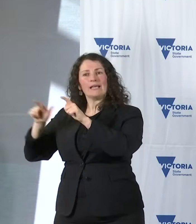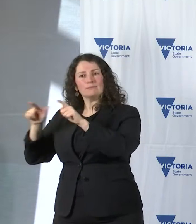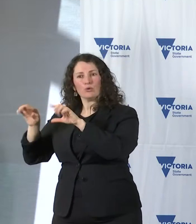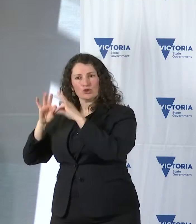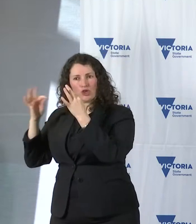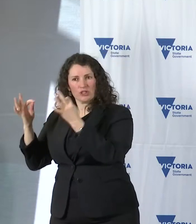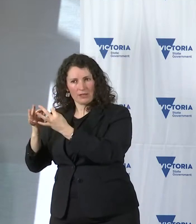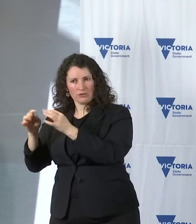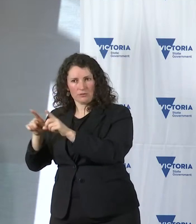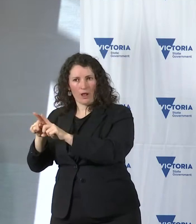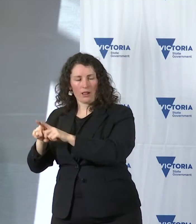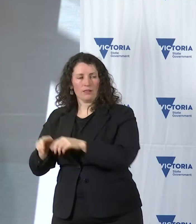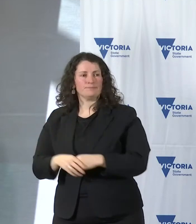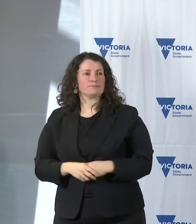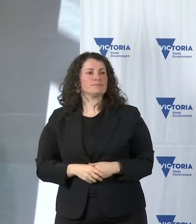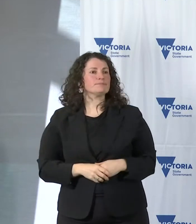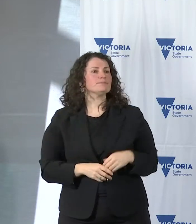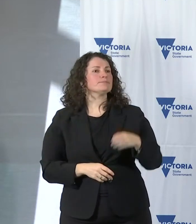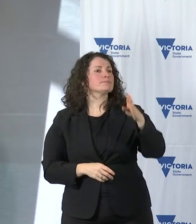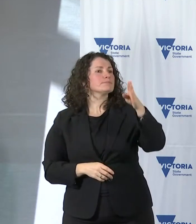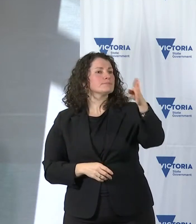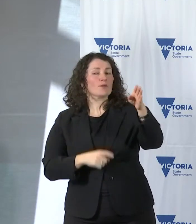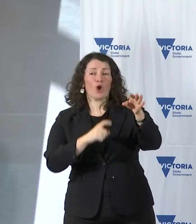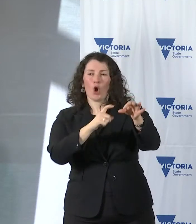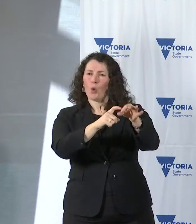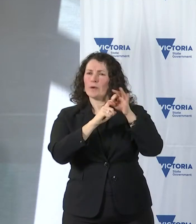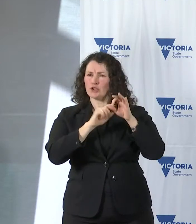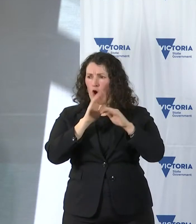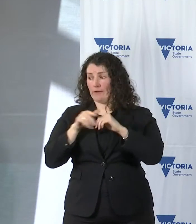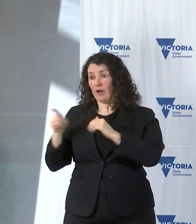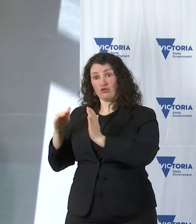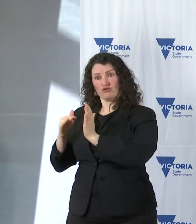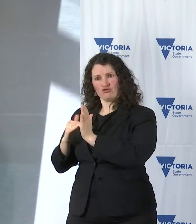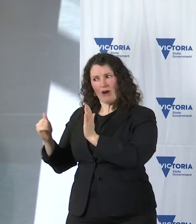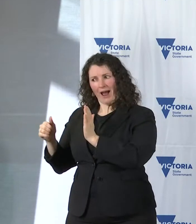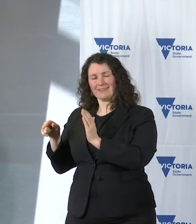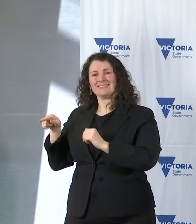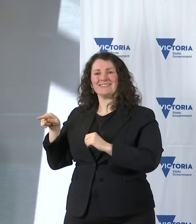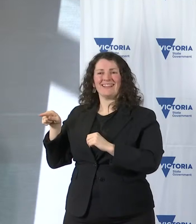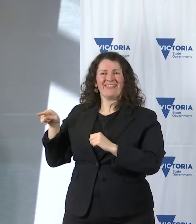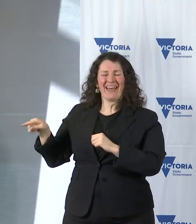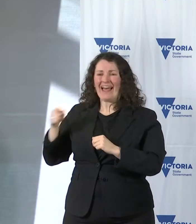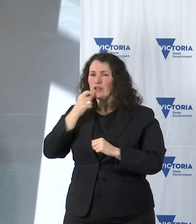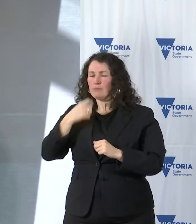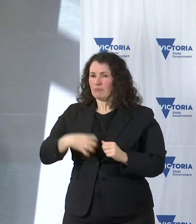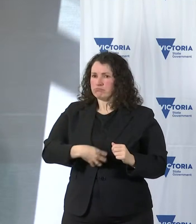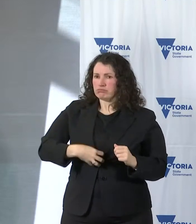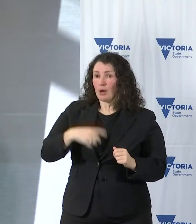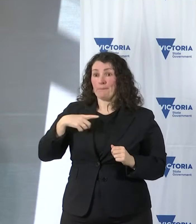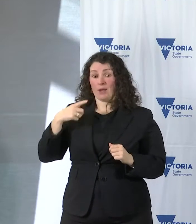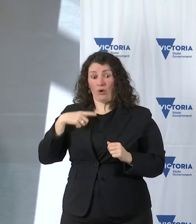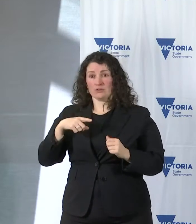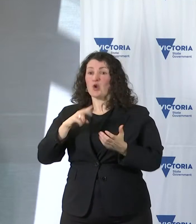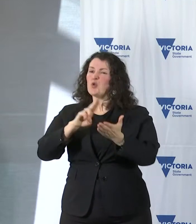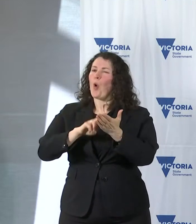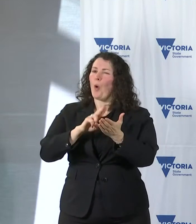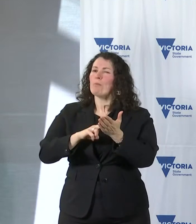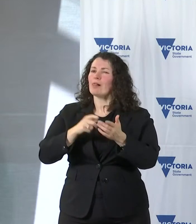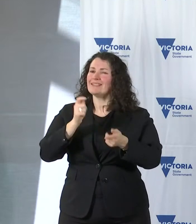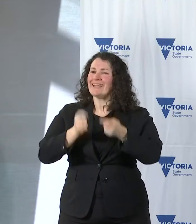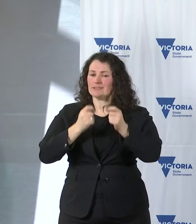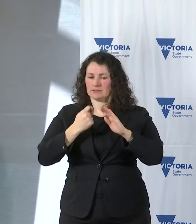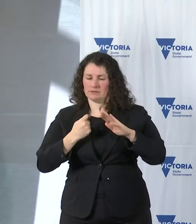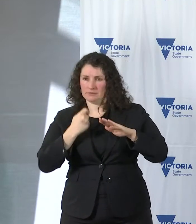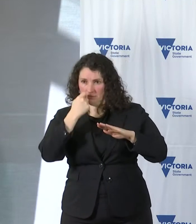for rapid testing. I know this is a discussion point that's been brought up previously. Would you consider that for this industry? Of course. We think